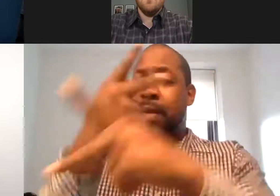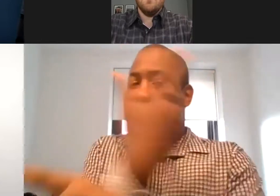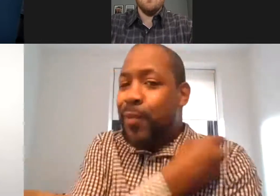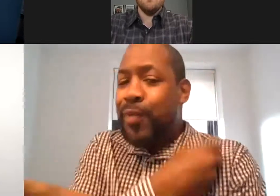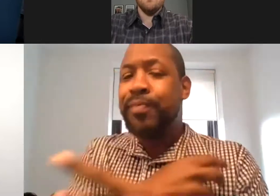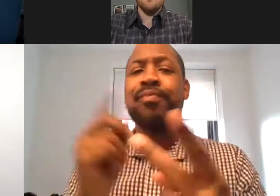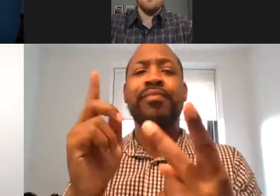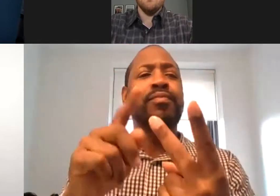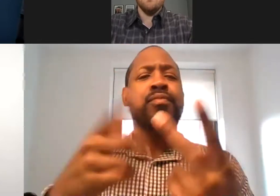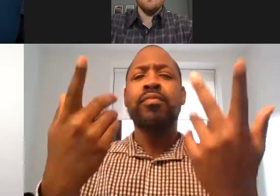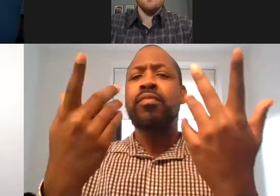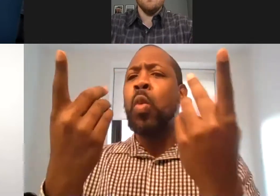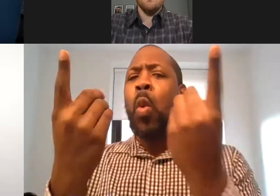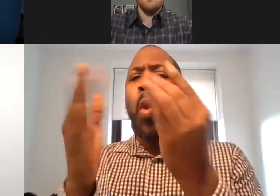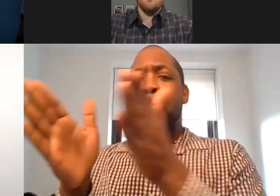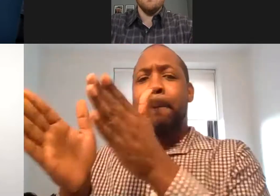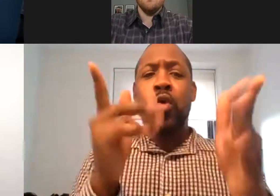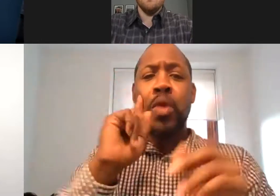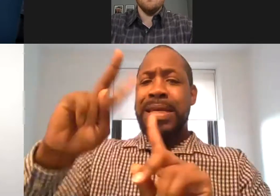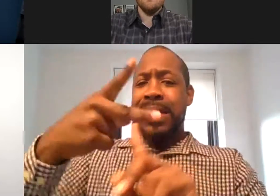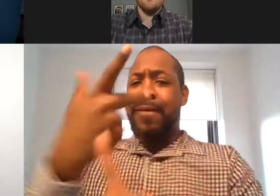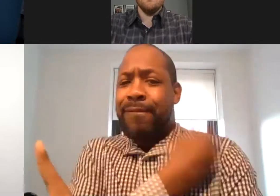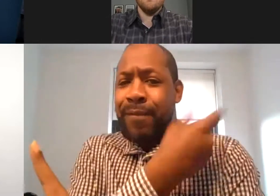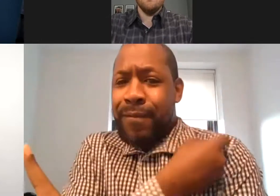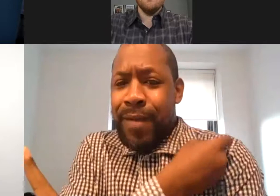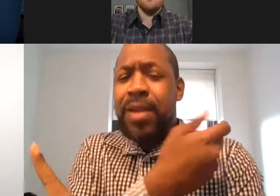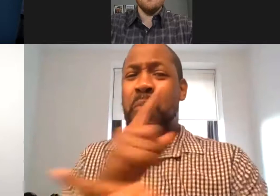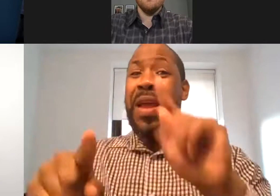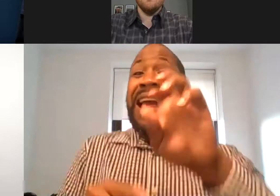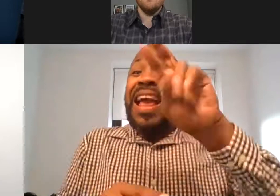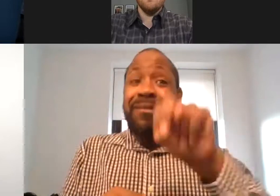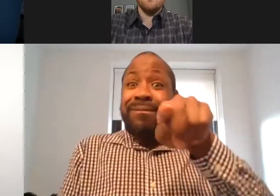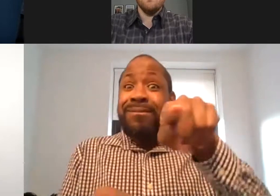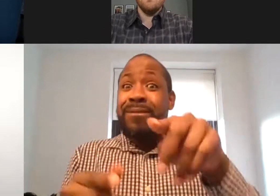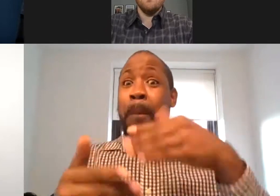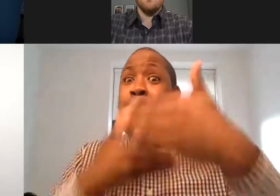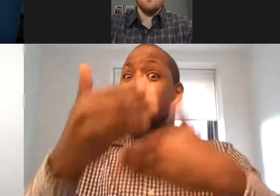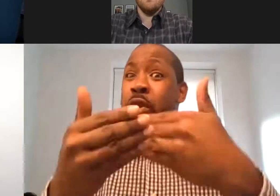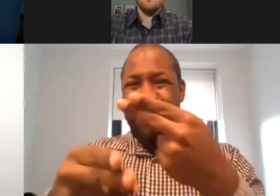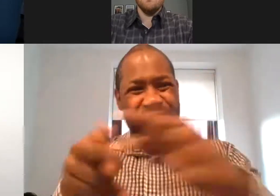forth, they want to know about the type of shots they're getting. People are asking questions about the second shot,